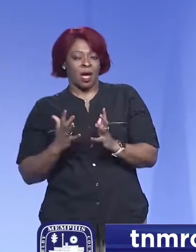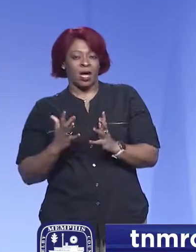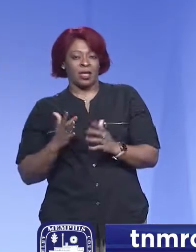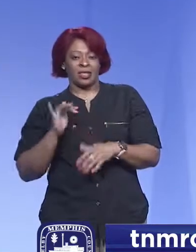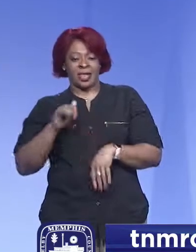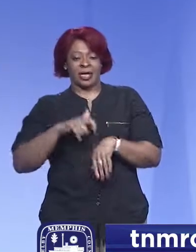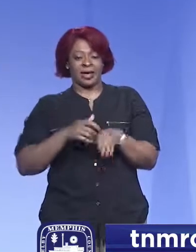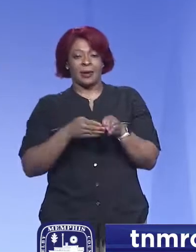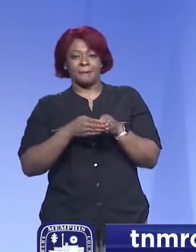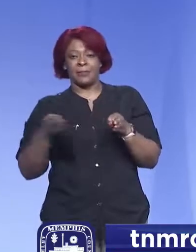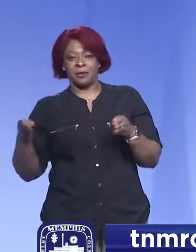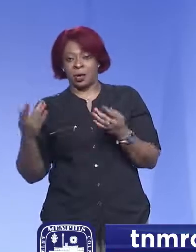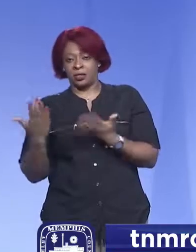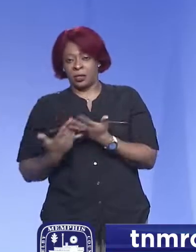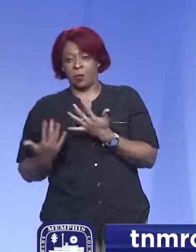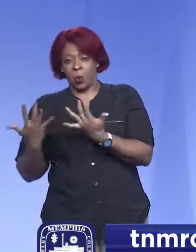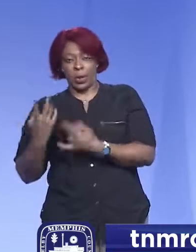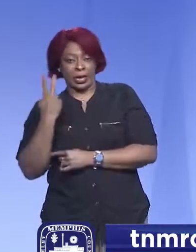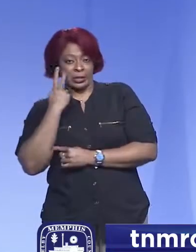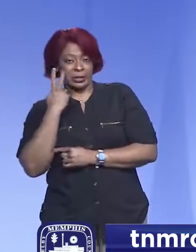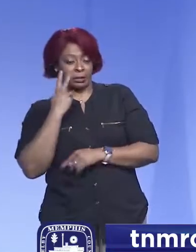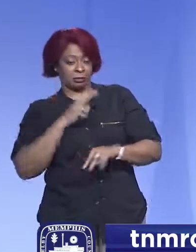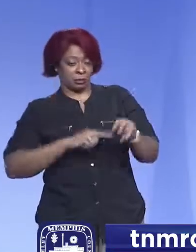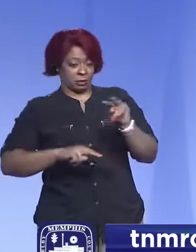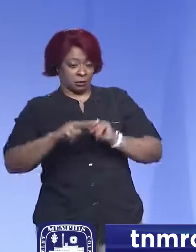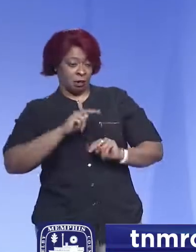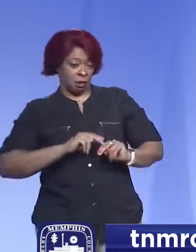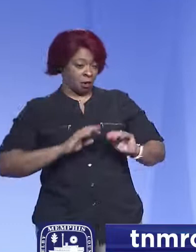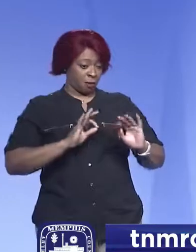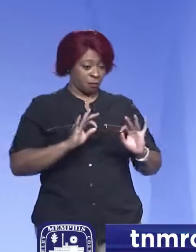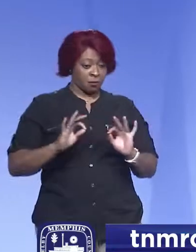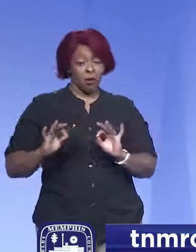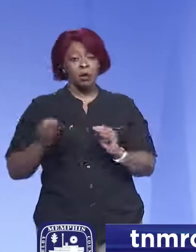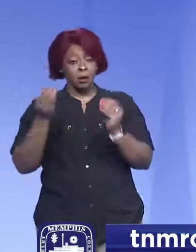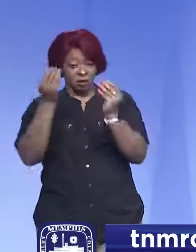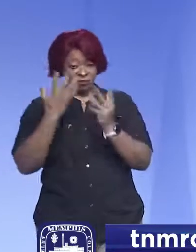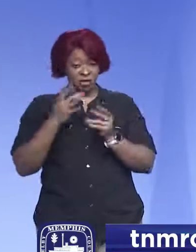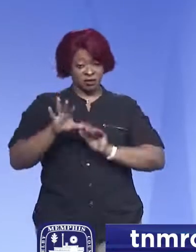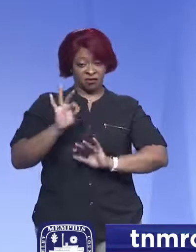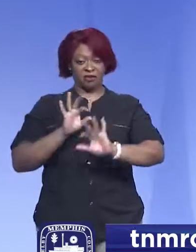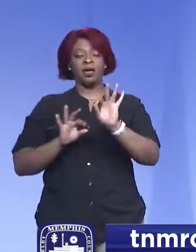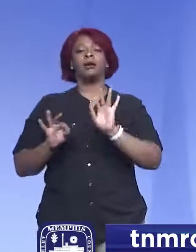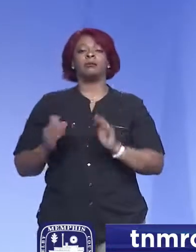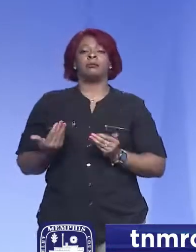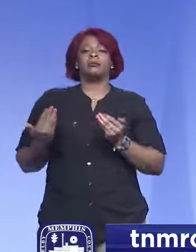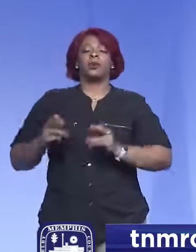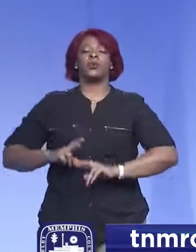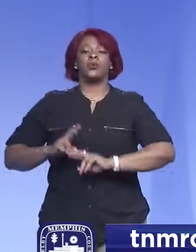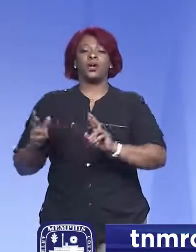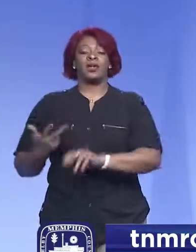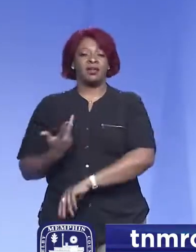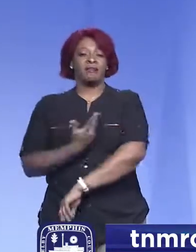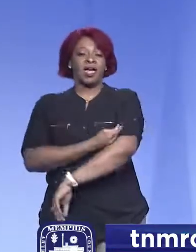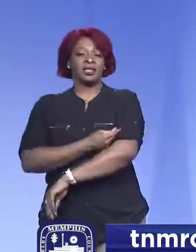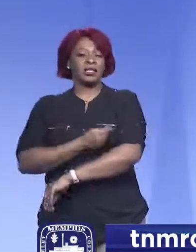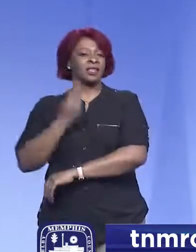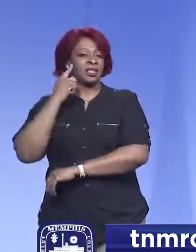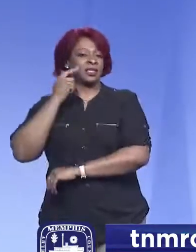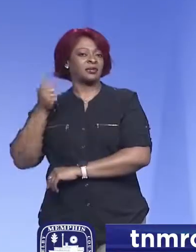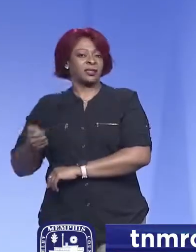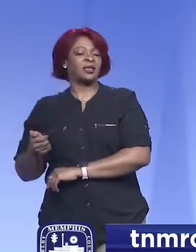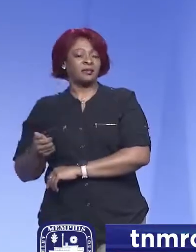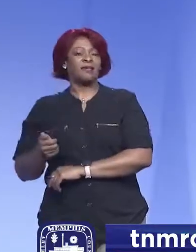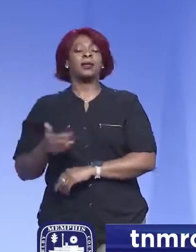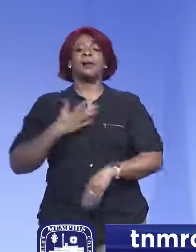time. Some will wait and see. Once you provide more information, then they would make a decision. My